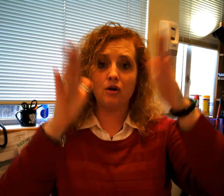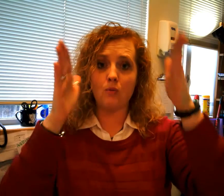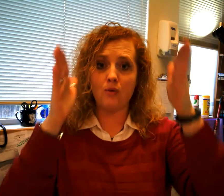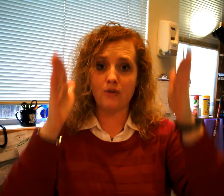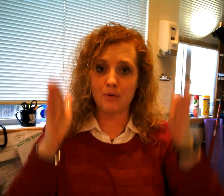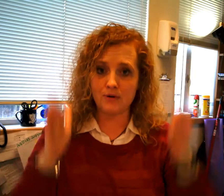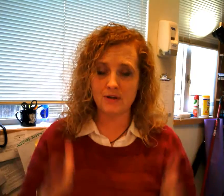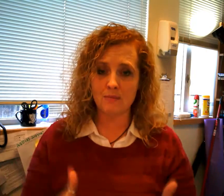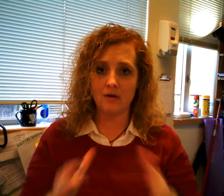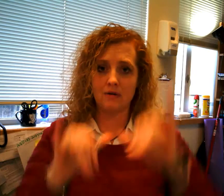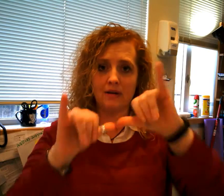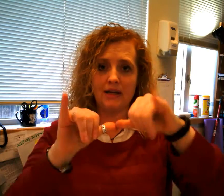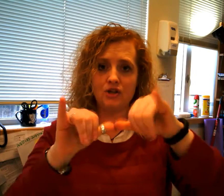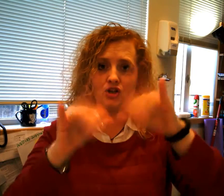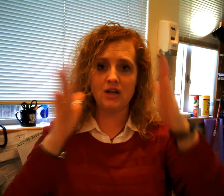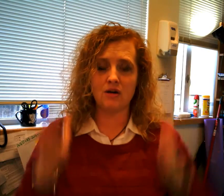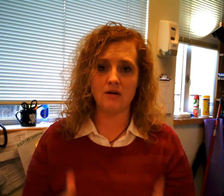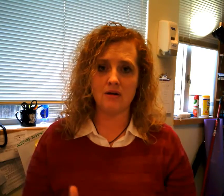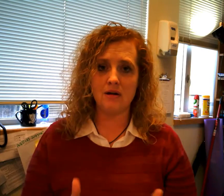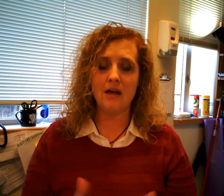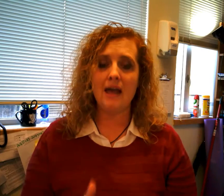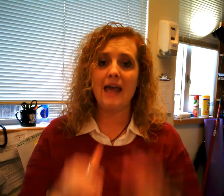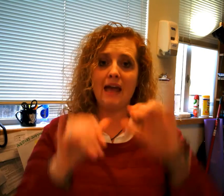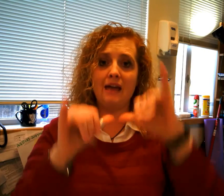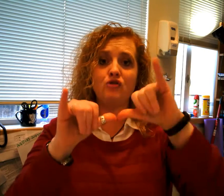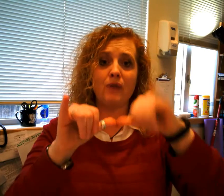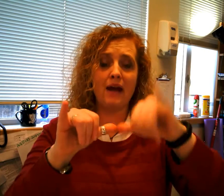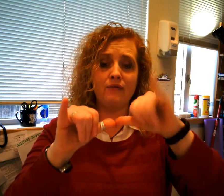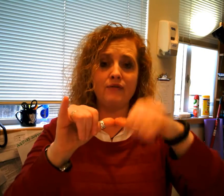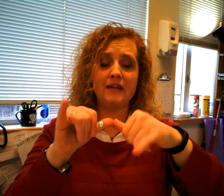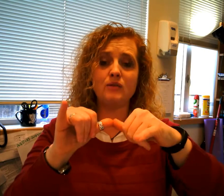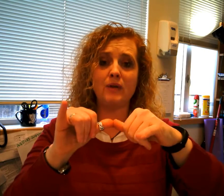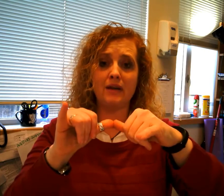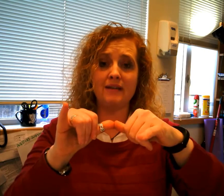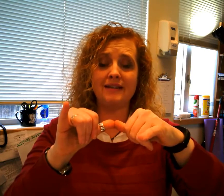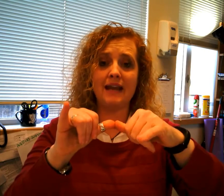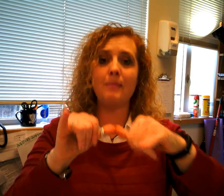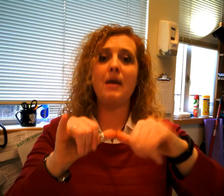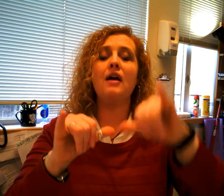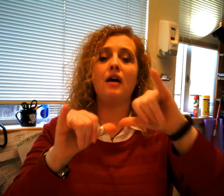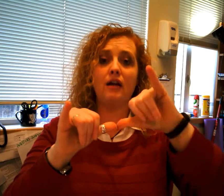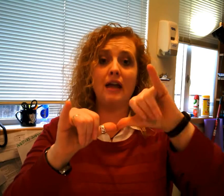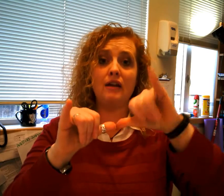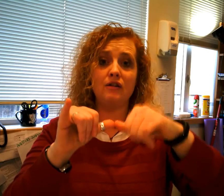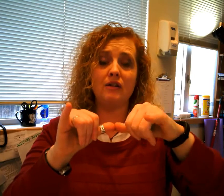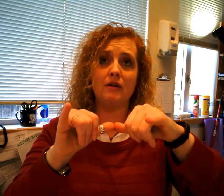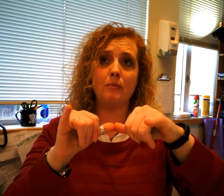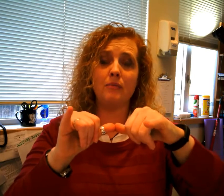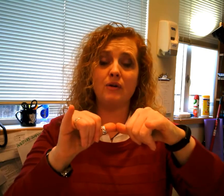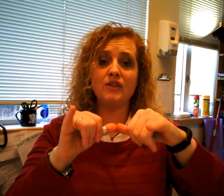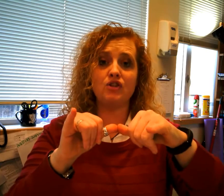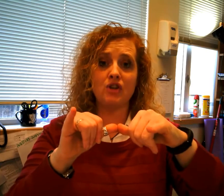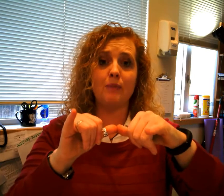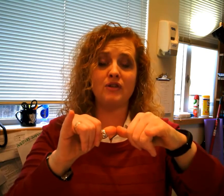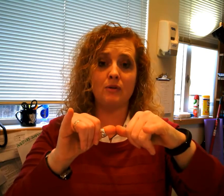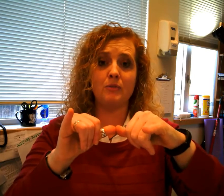with a person marker, engineer. And draft is the same. And there is a job description called